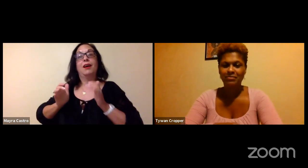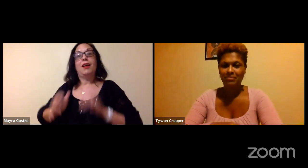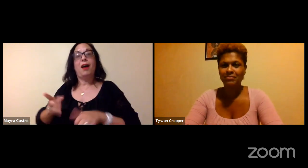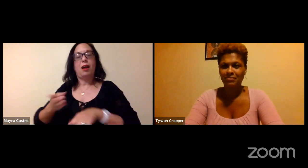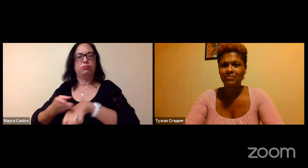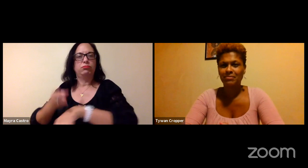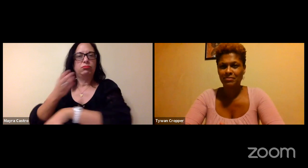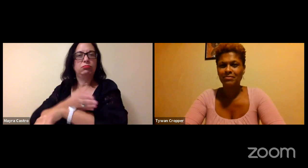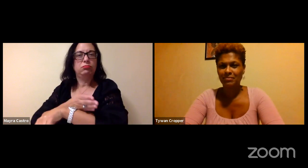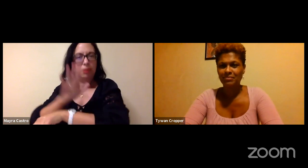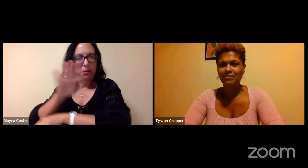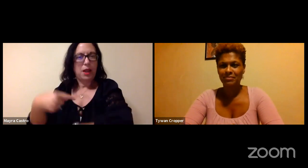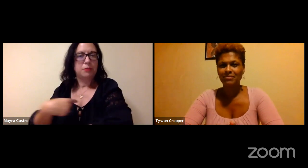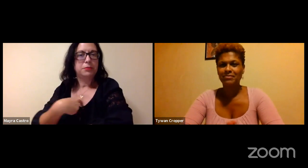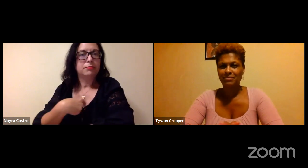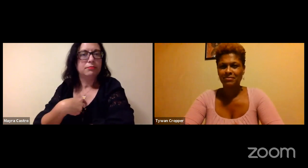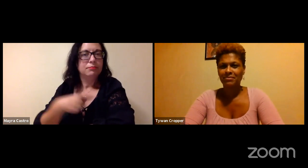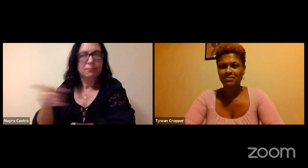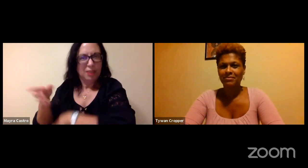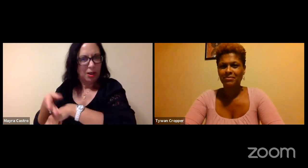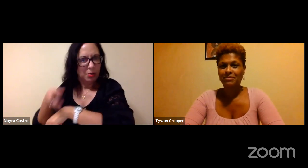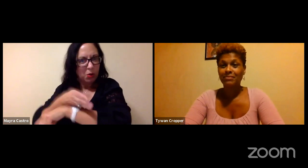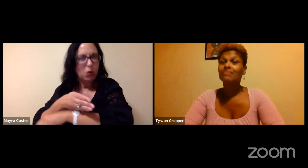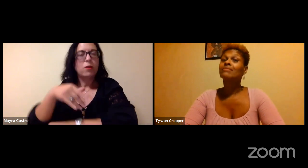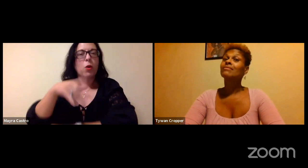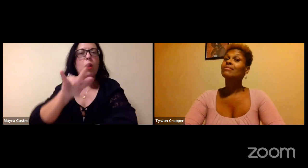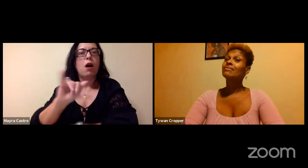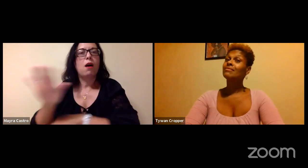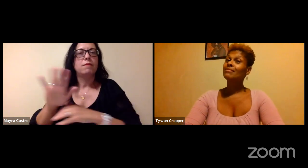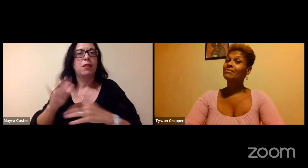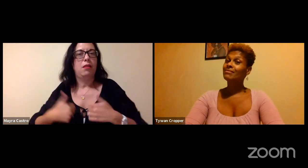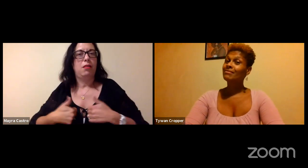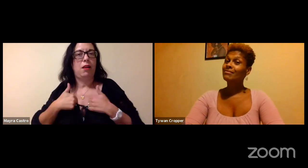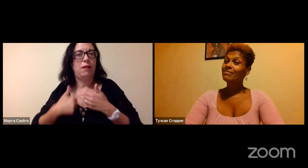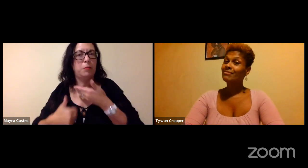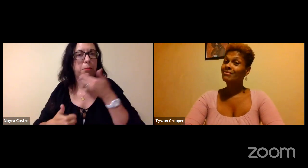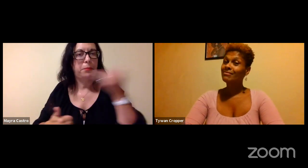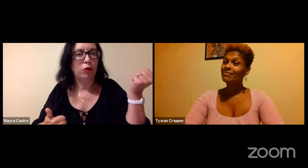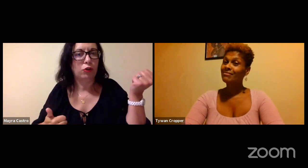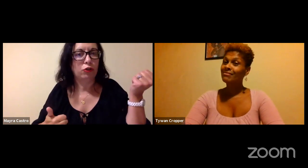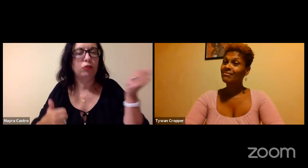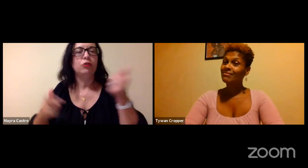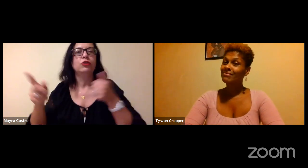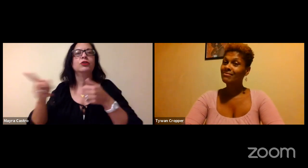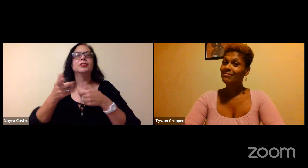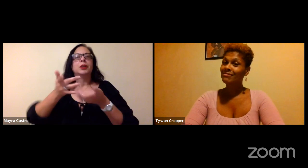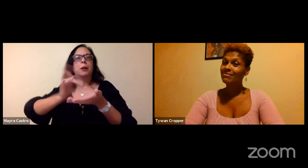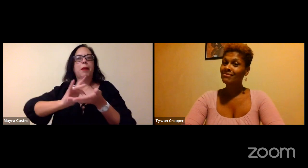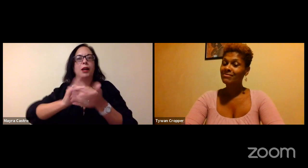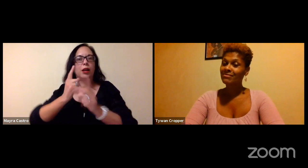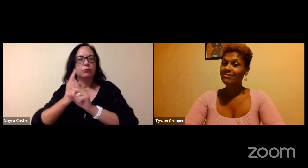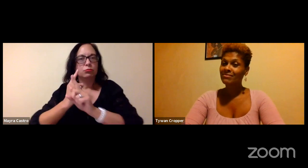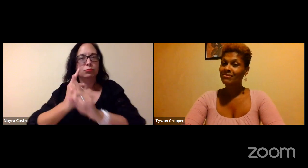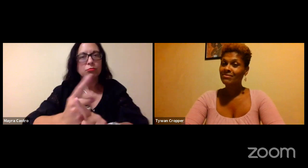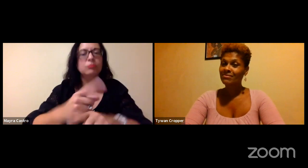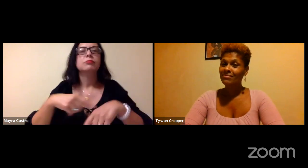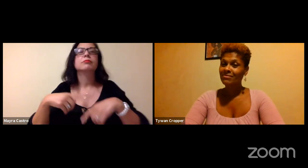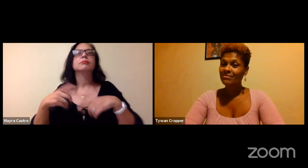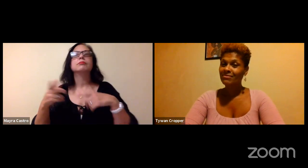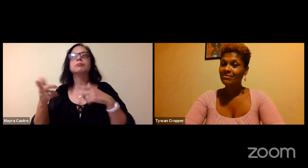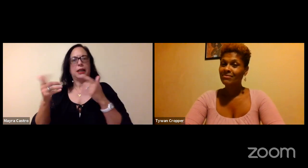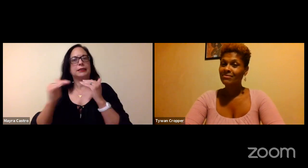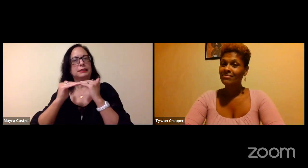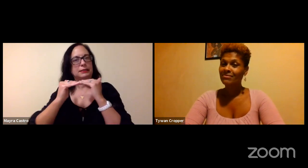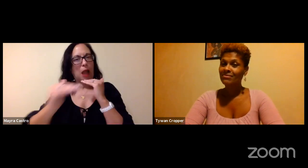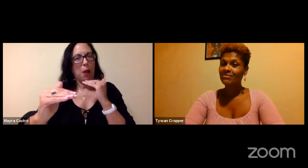psychologist. I wanted to be able to see improvement with the clients because they would have direct communication